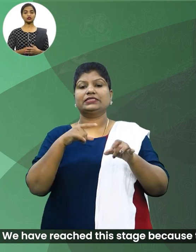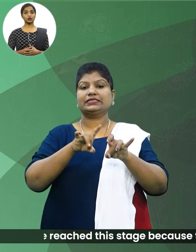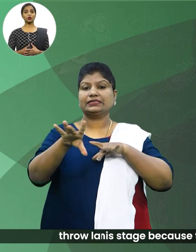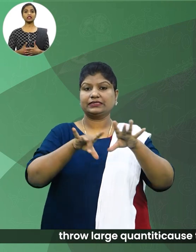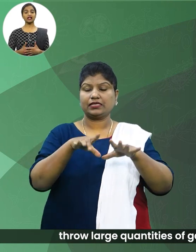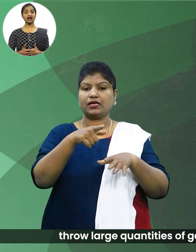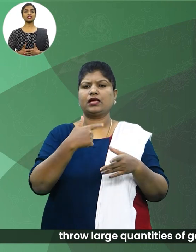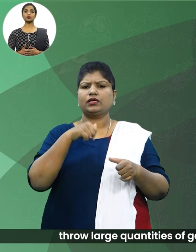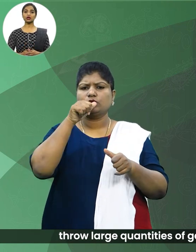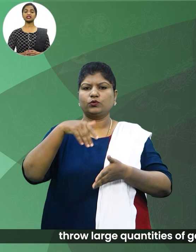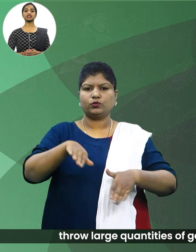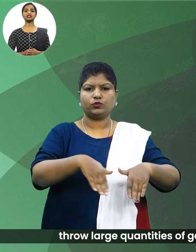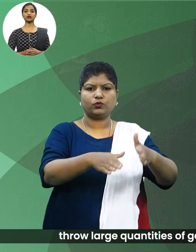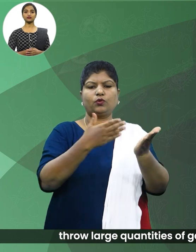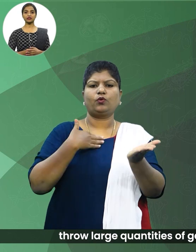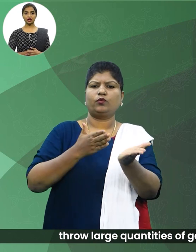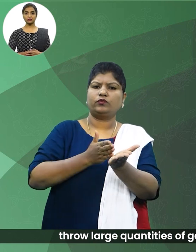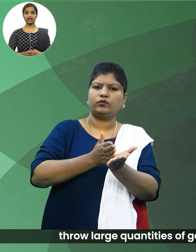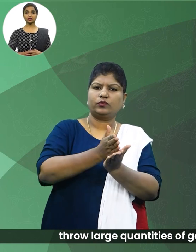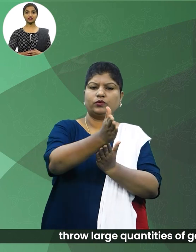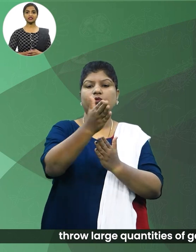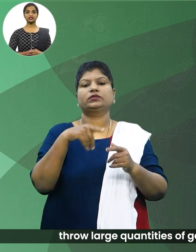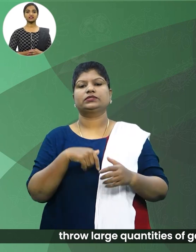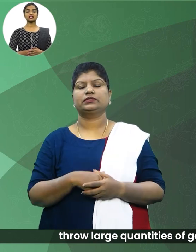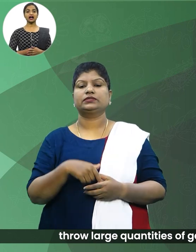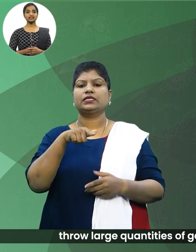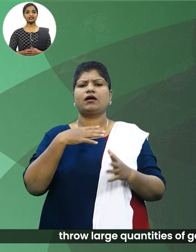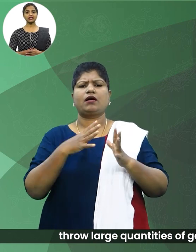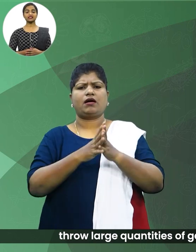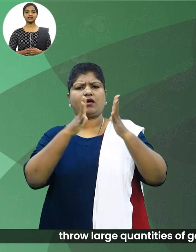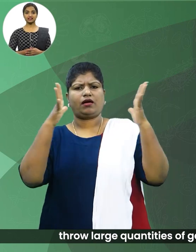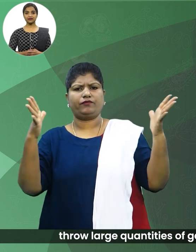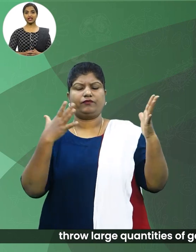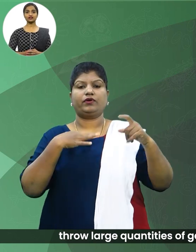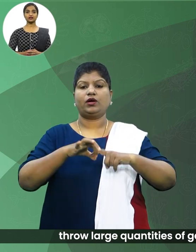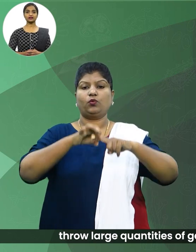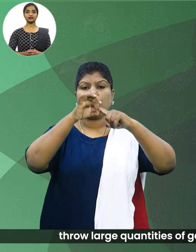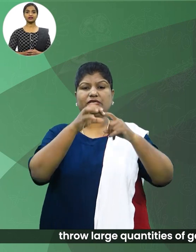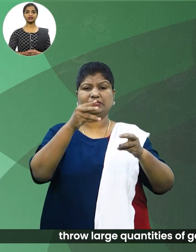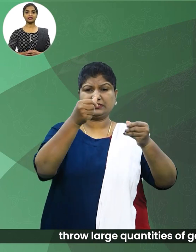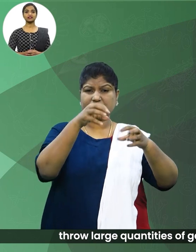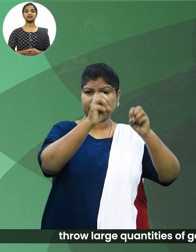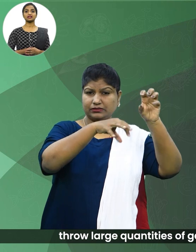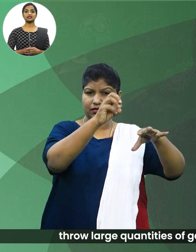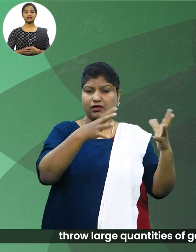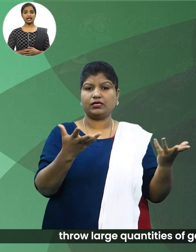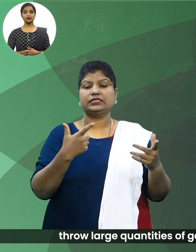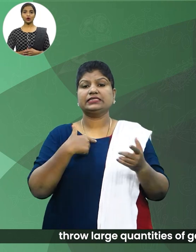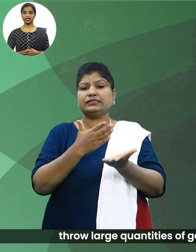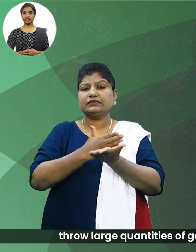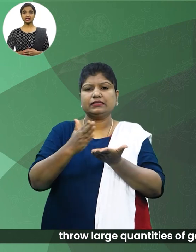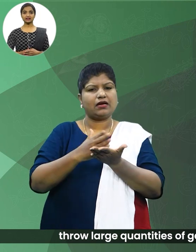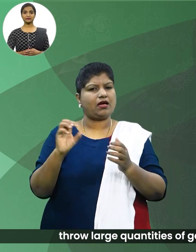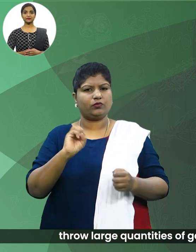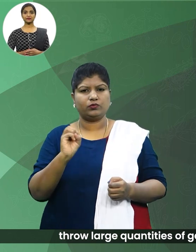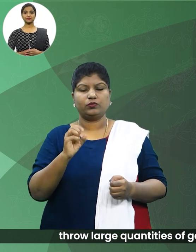through large quantities of garbage, untreated sewage, dead